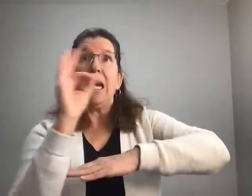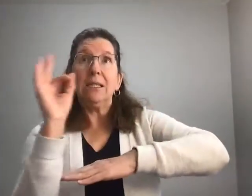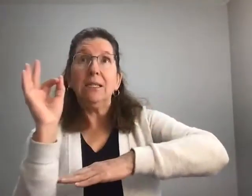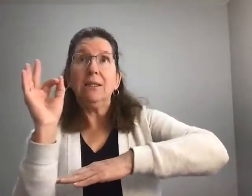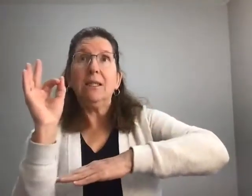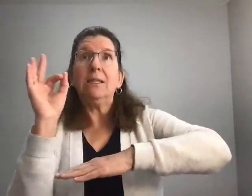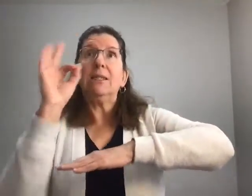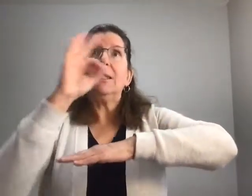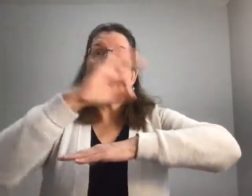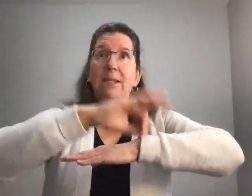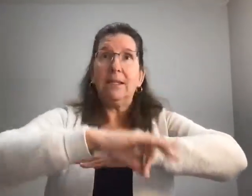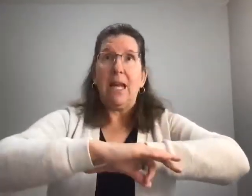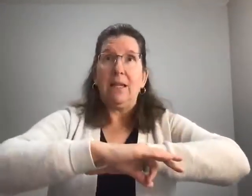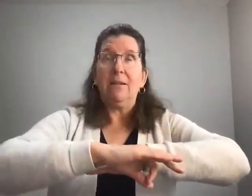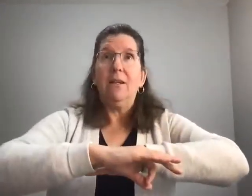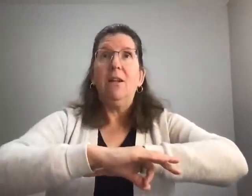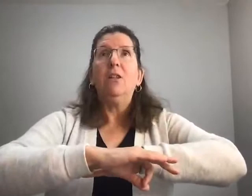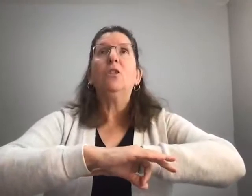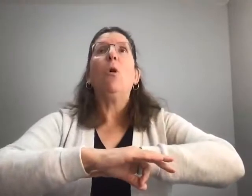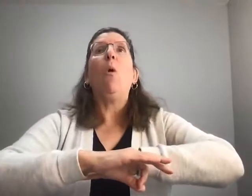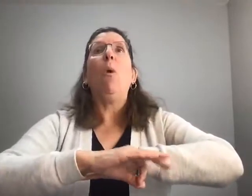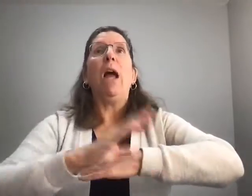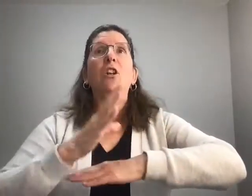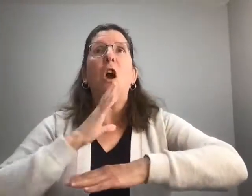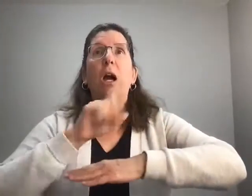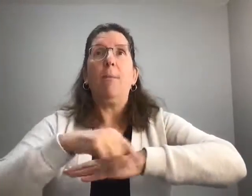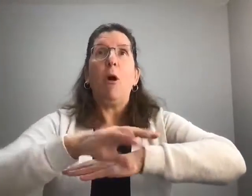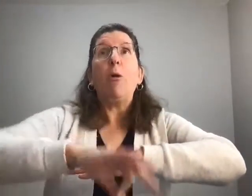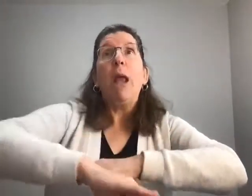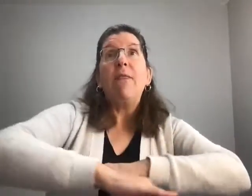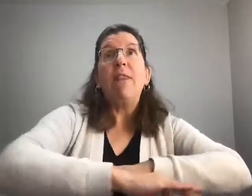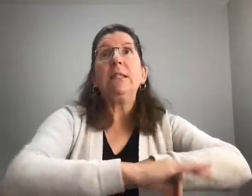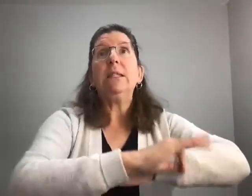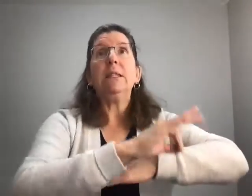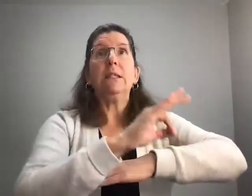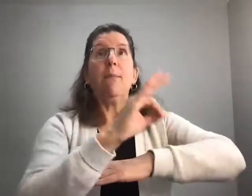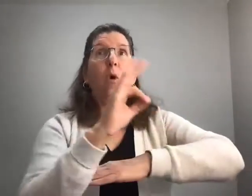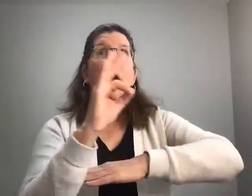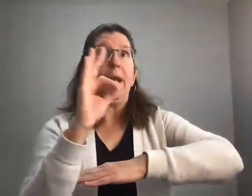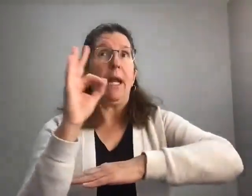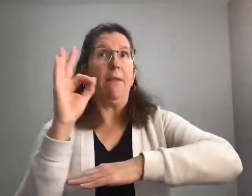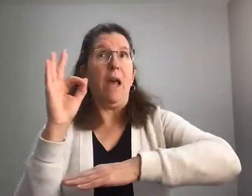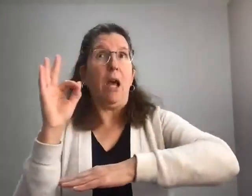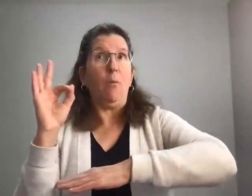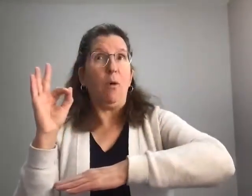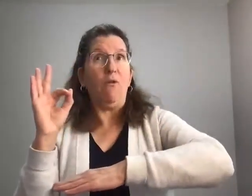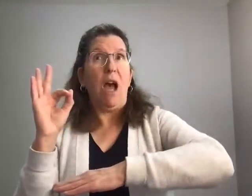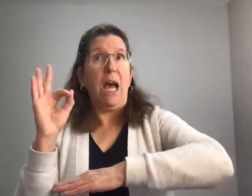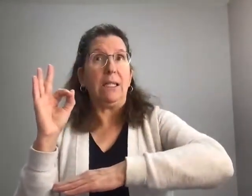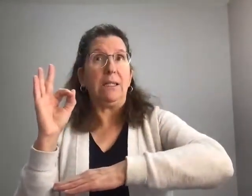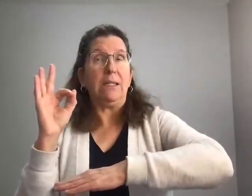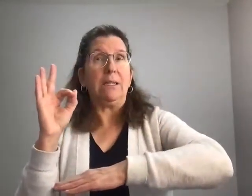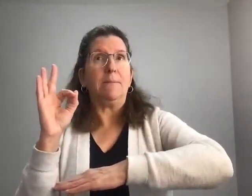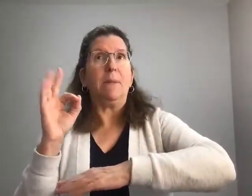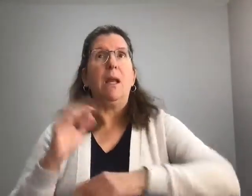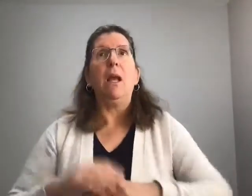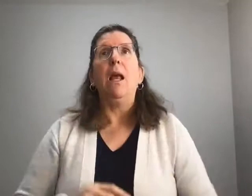sunrise, sunset. So I talk about this is the morning that will rise.